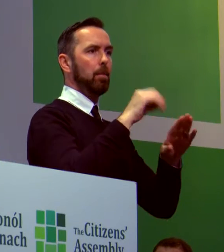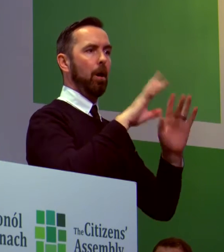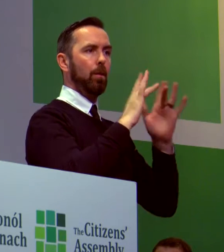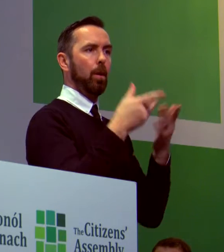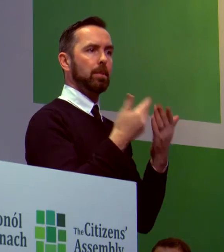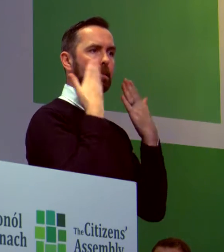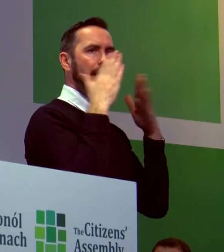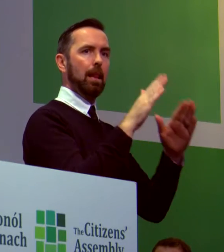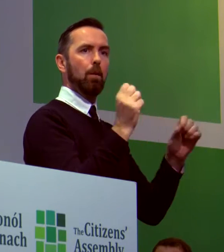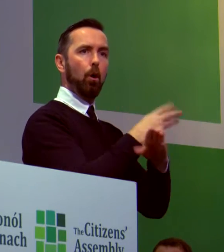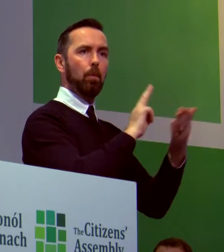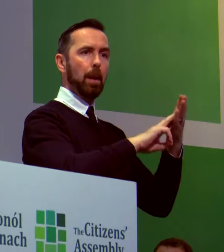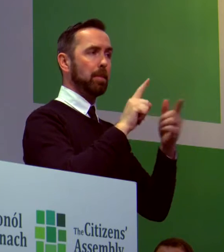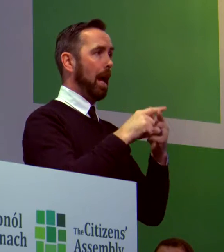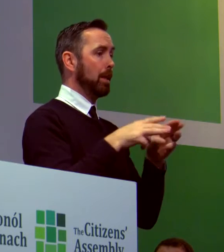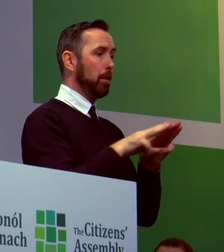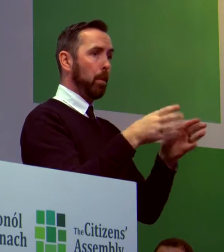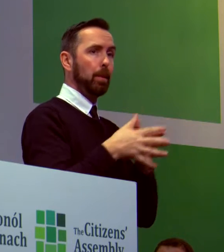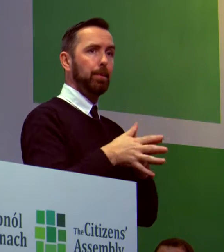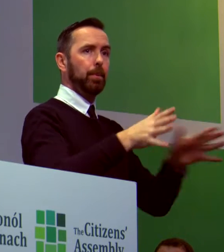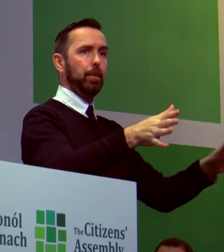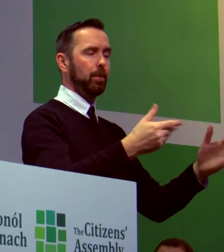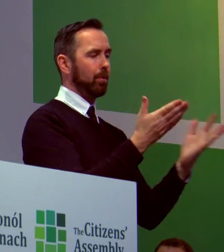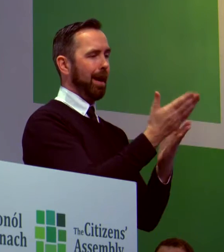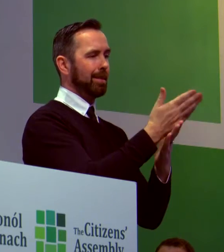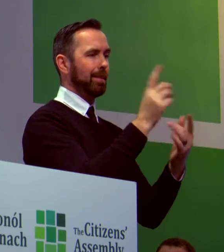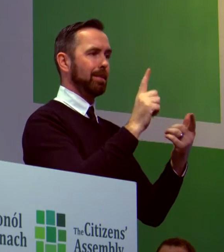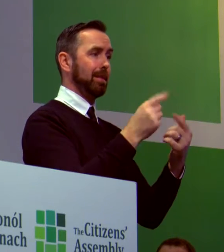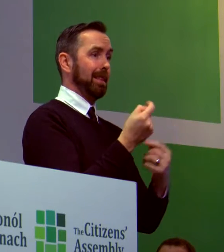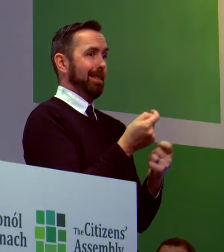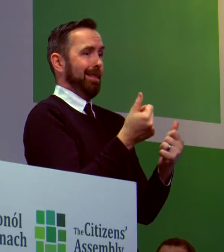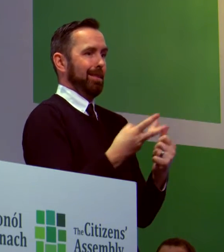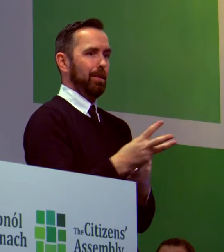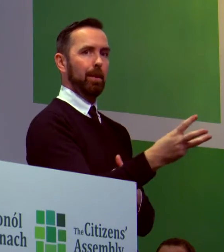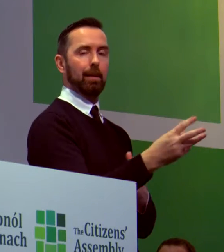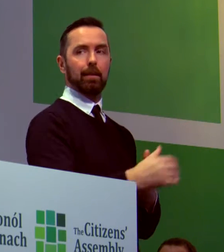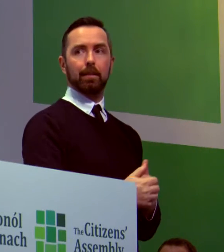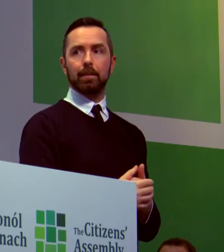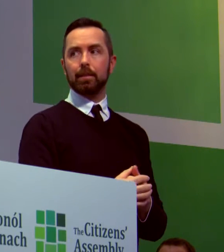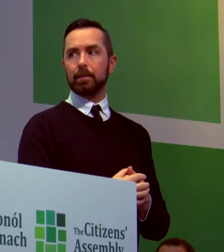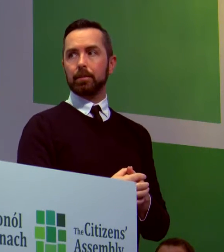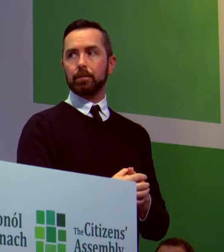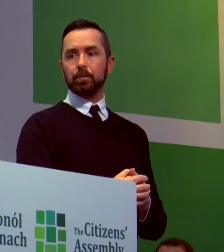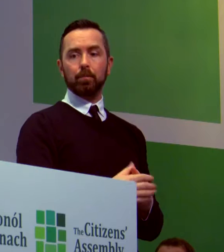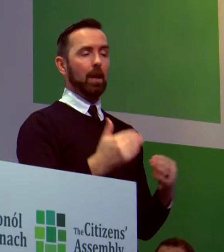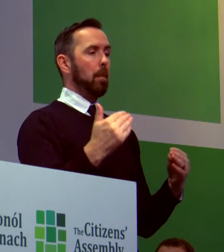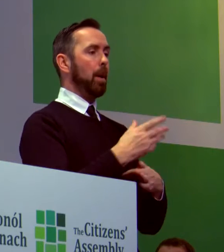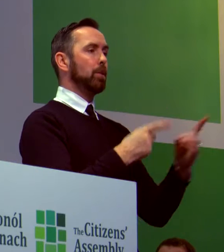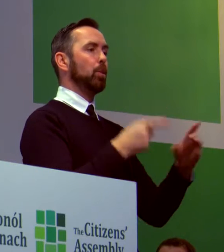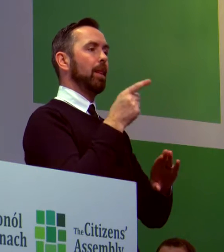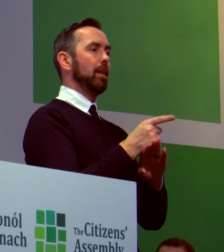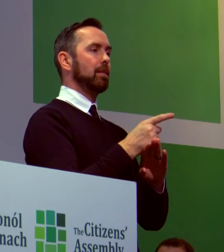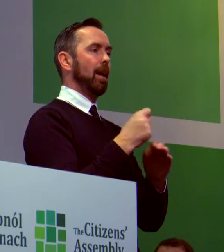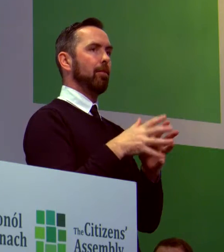the members and the wider public to access and ease of access of these stories. In doing this, we've taken a